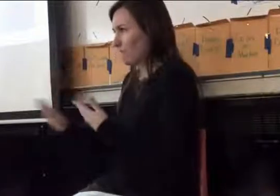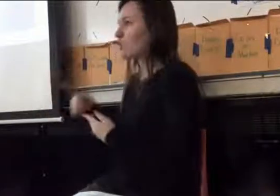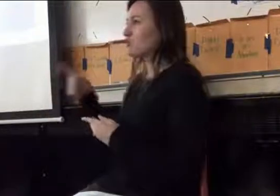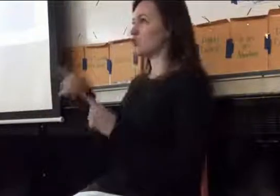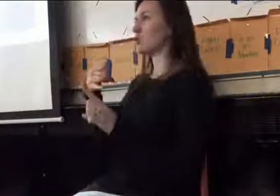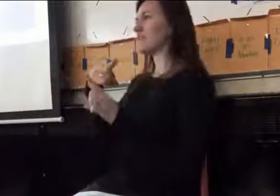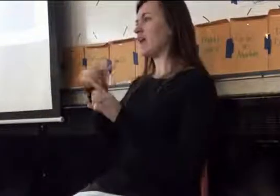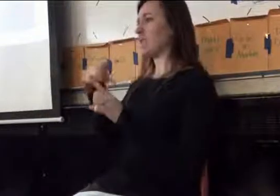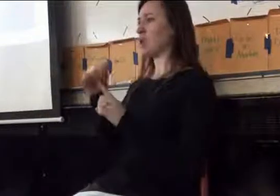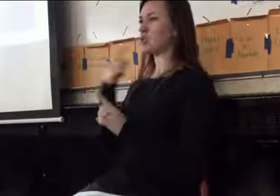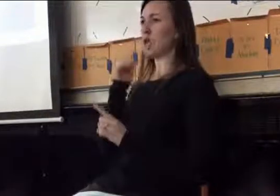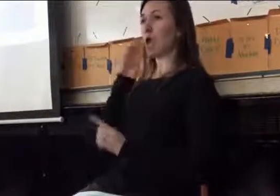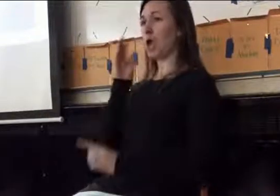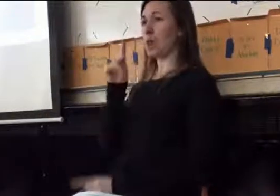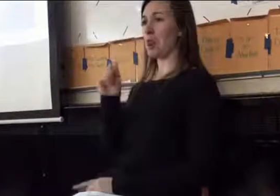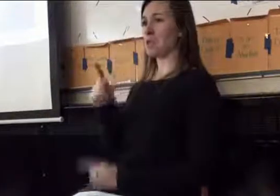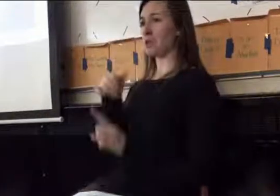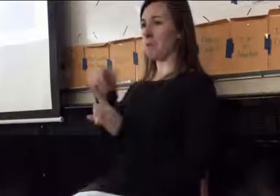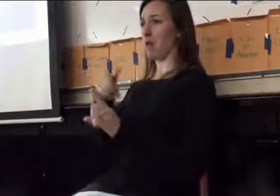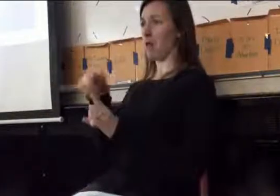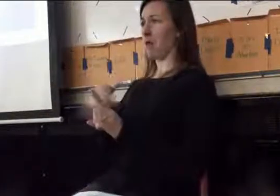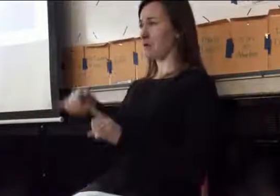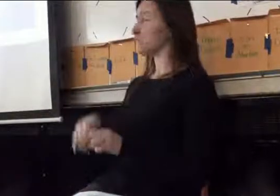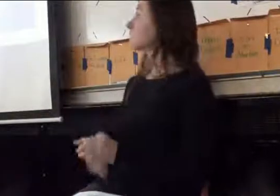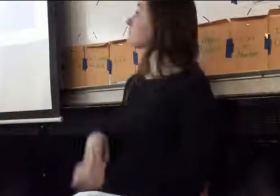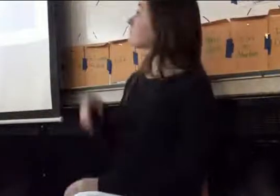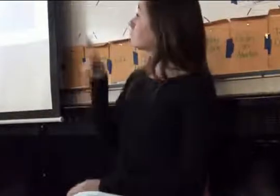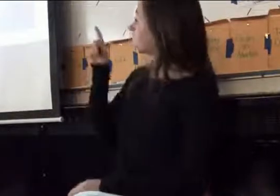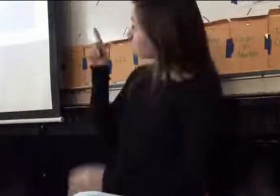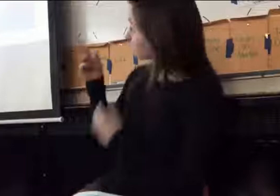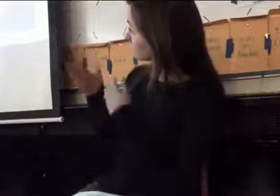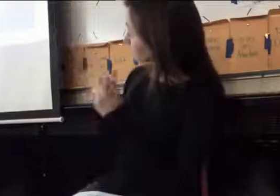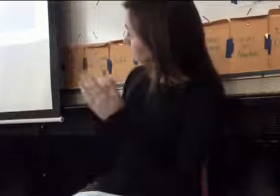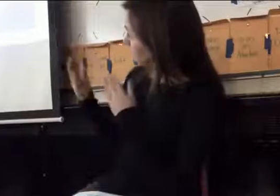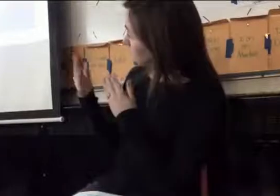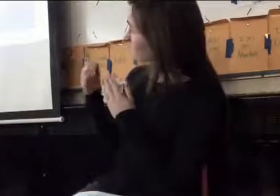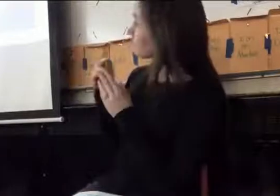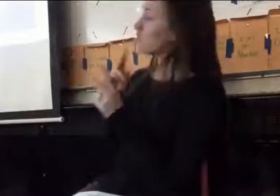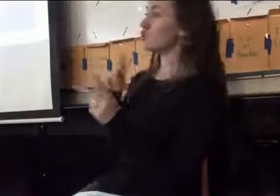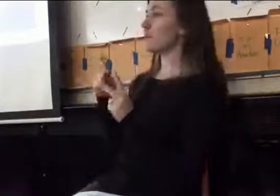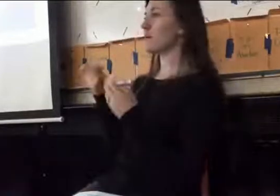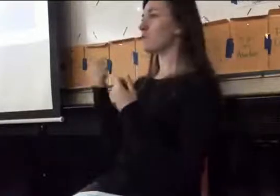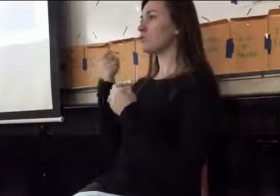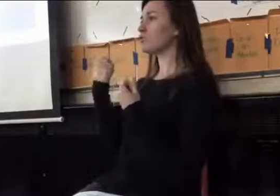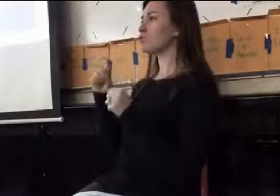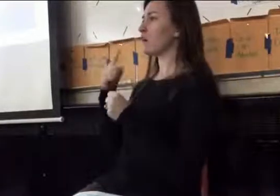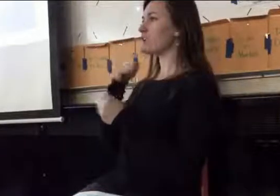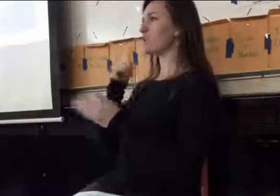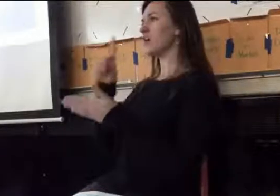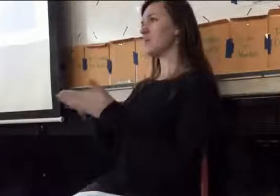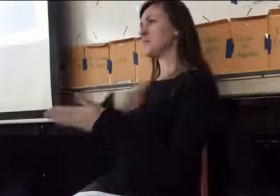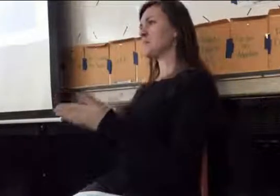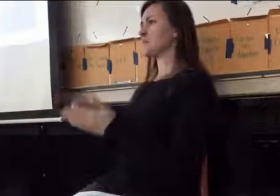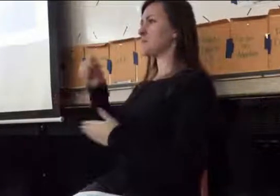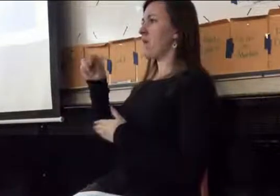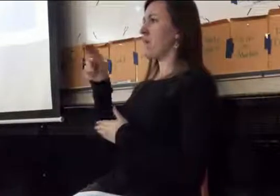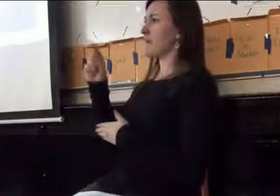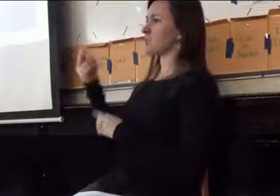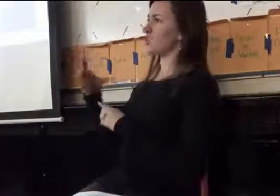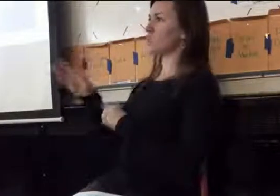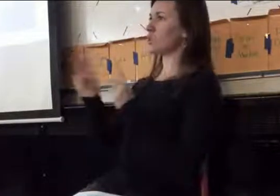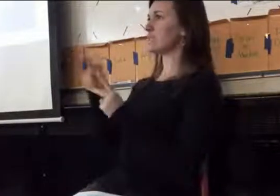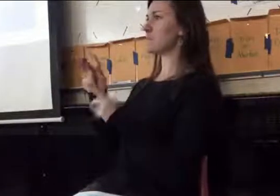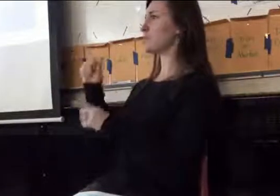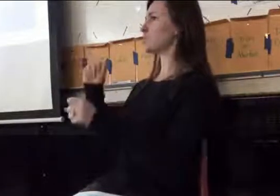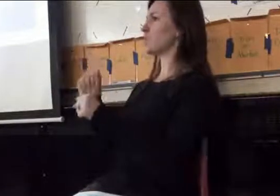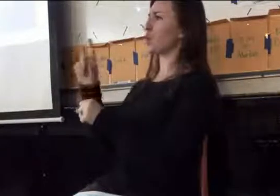out with an article that said that all the human beings in Amazon are treated as robots working 20 plus hours a day. And then you have